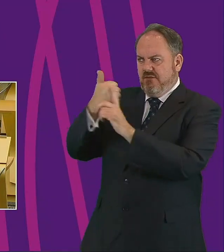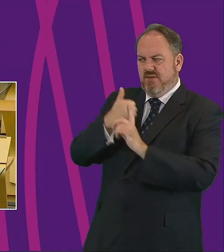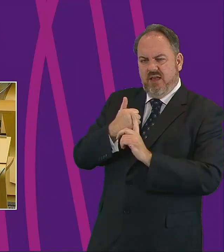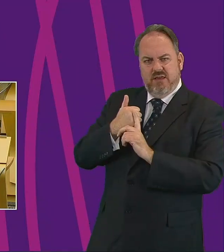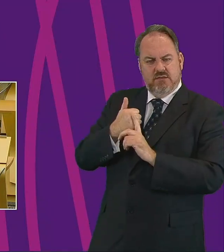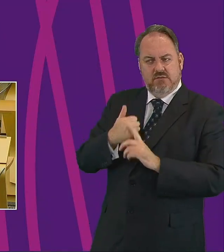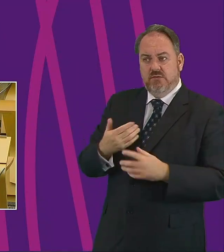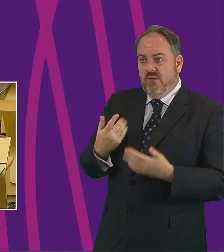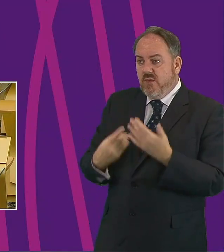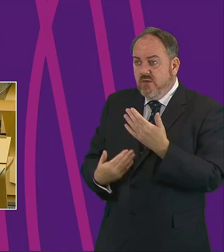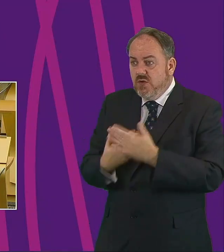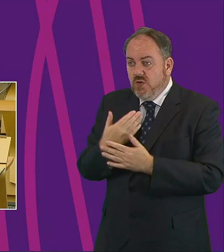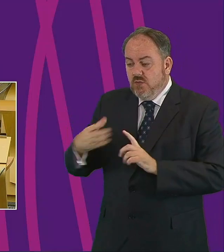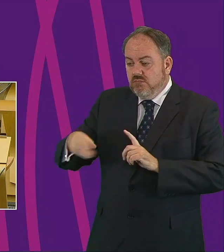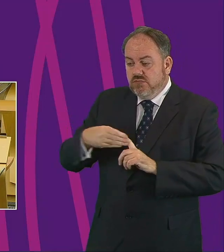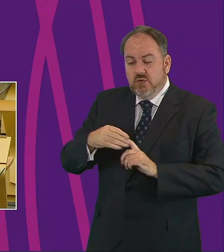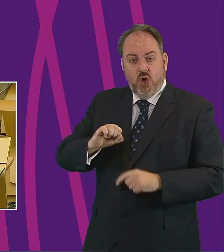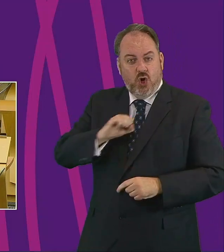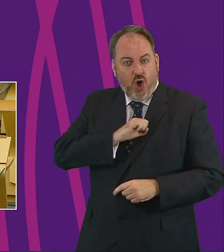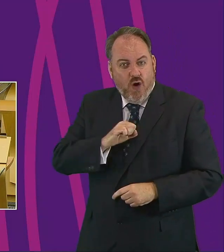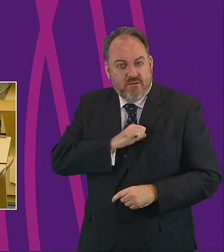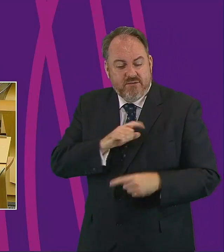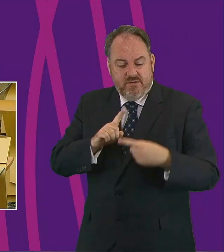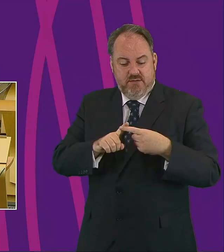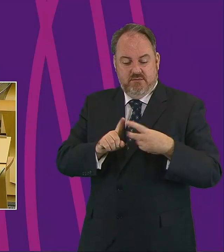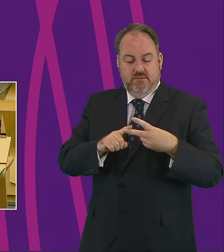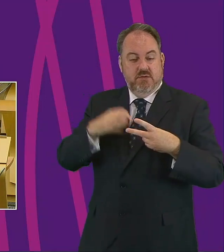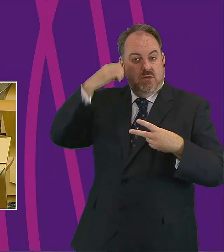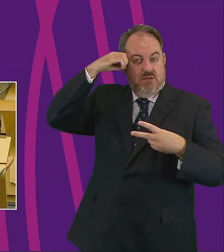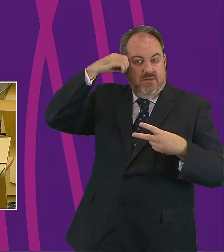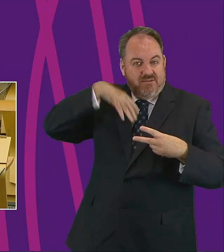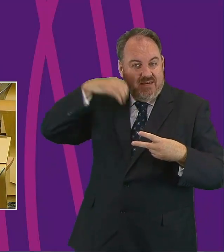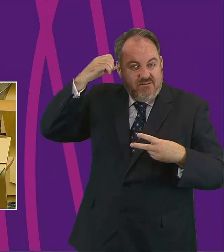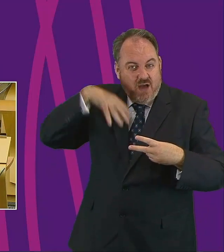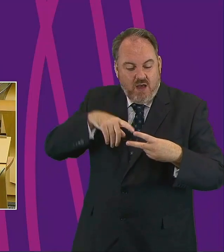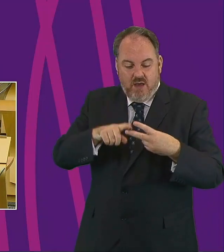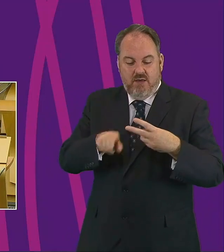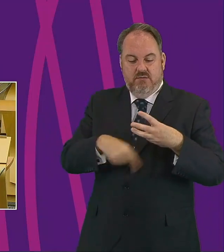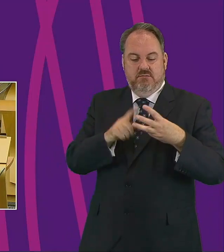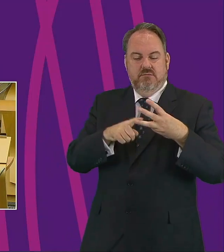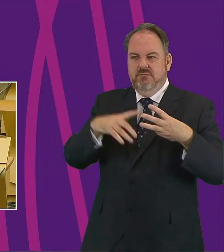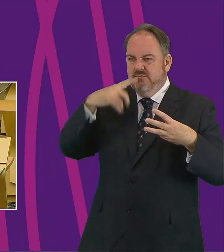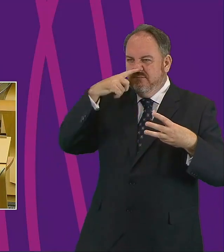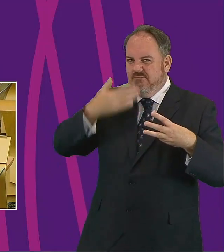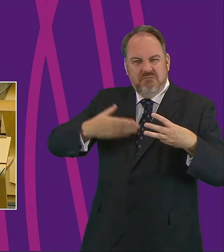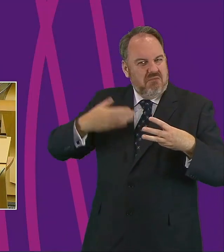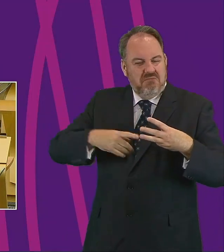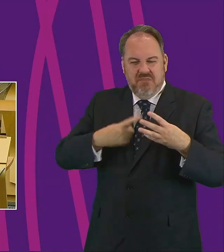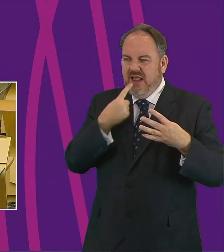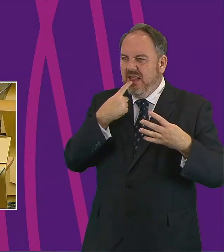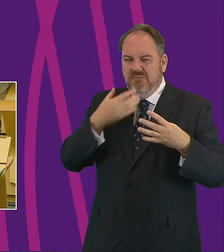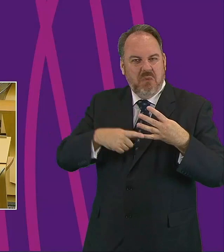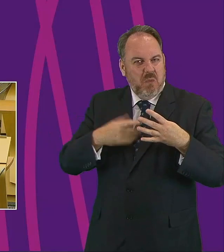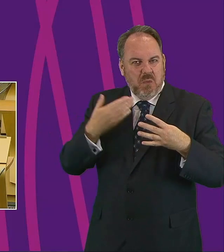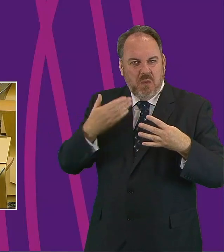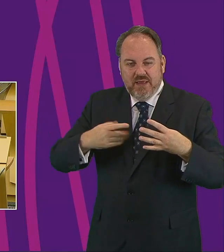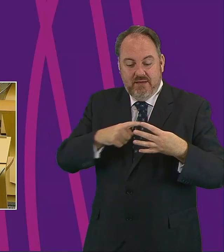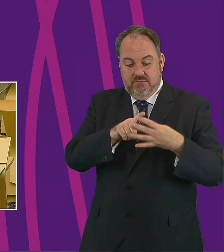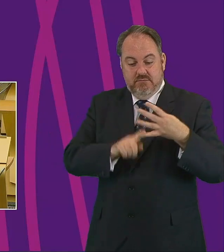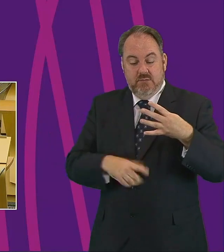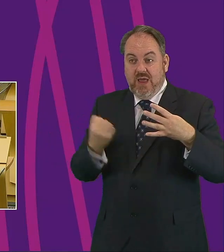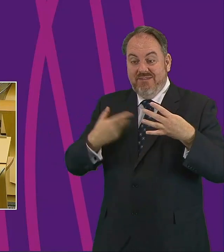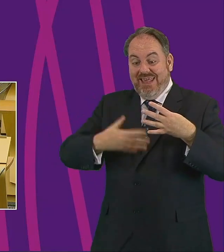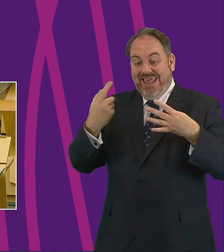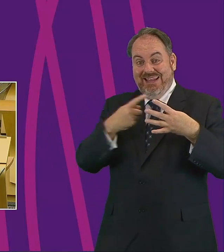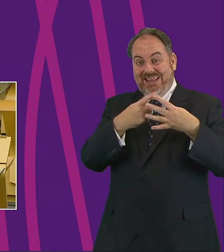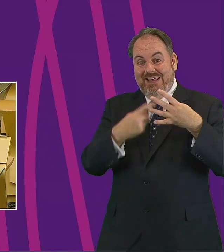new cough or a fever or a loss of or change in their sense of taste or smell should be booking a test. If a child doesn't have